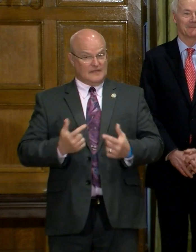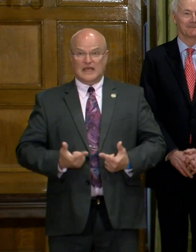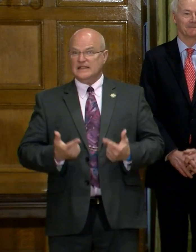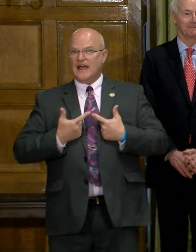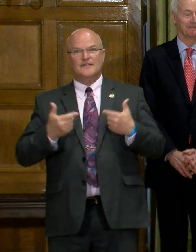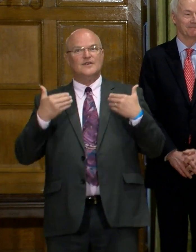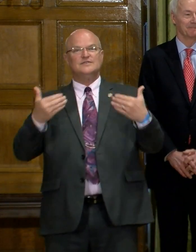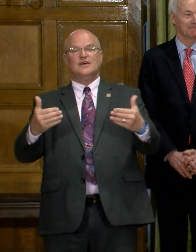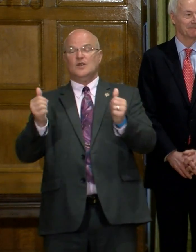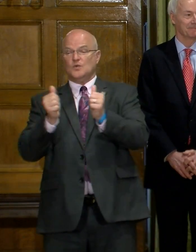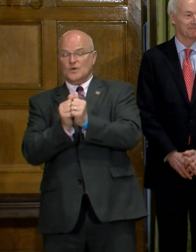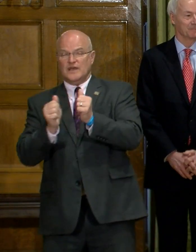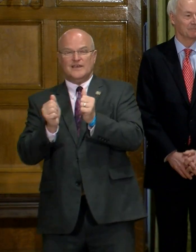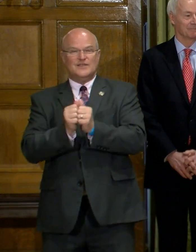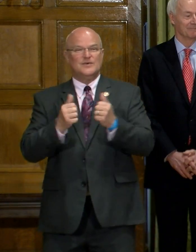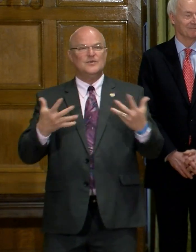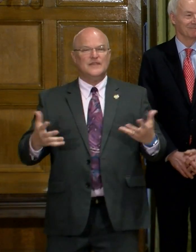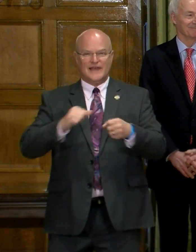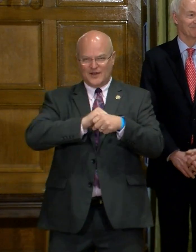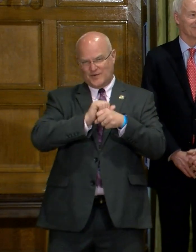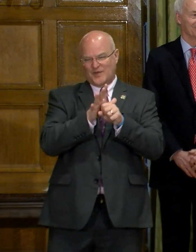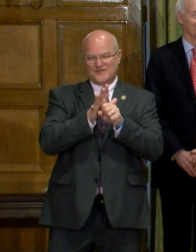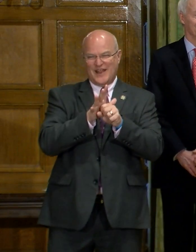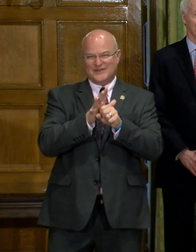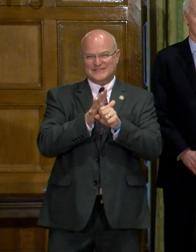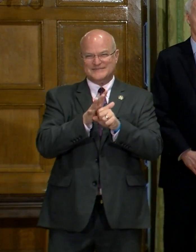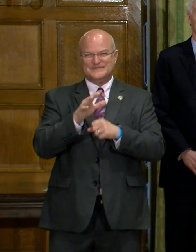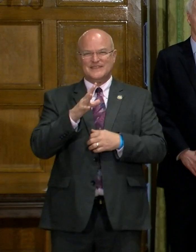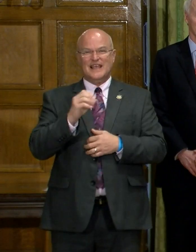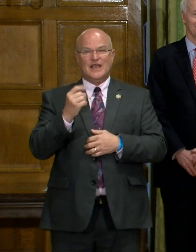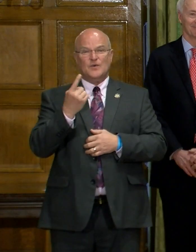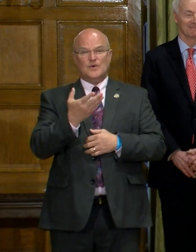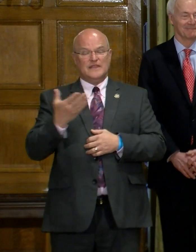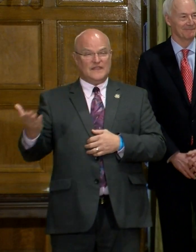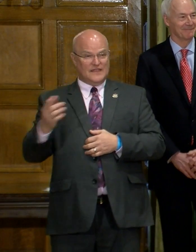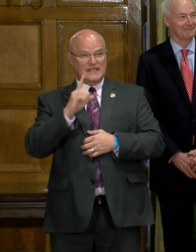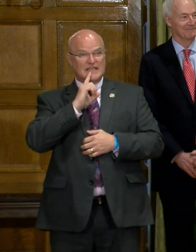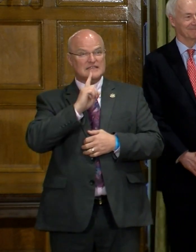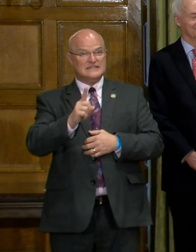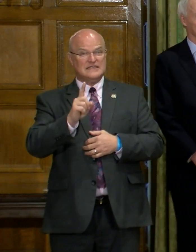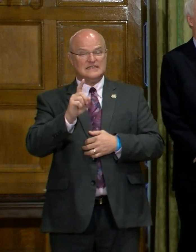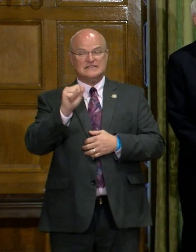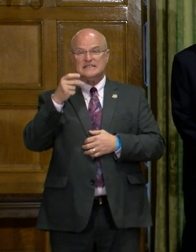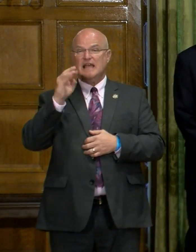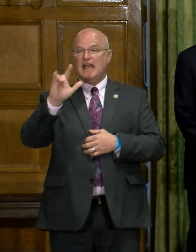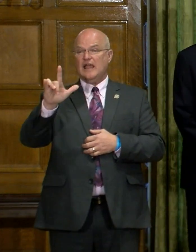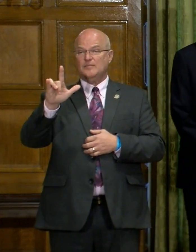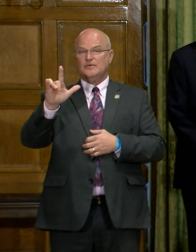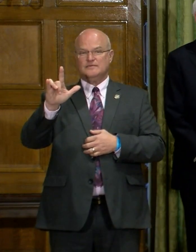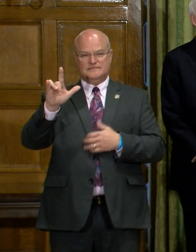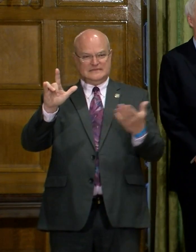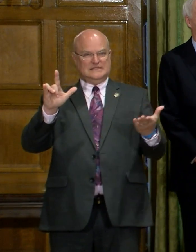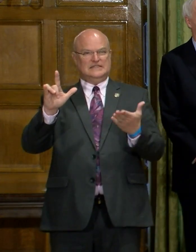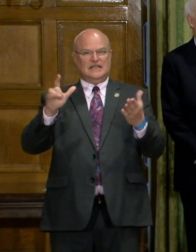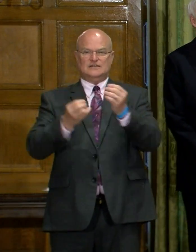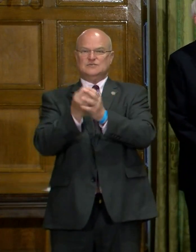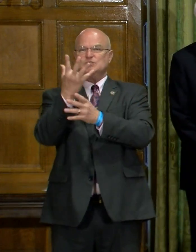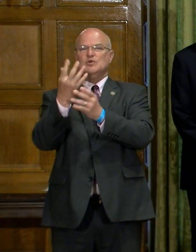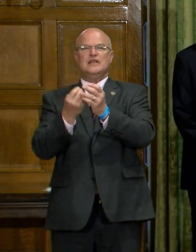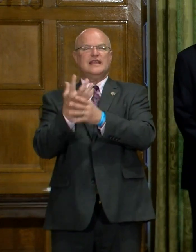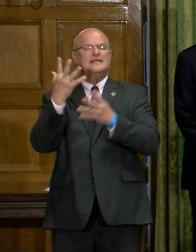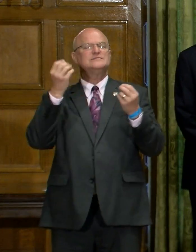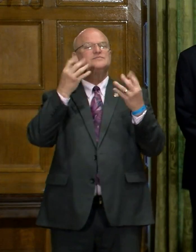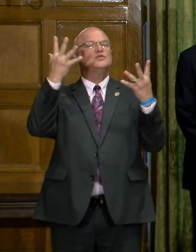goes on with or without coronavirus, and one of those things is April. April's here, it's been springing,